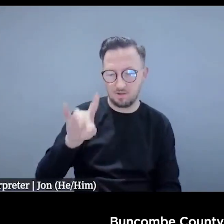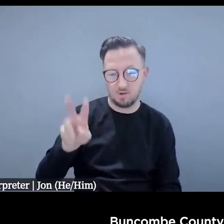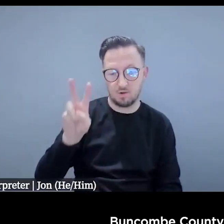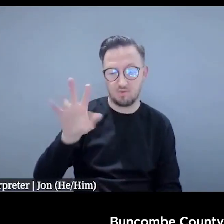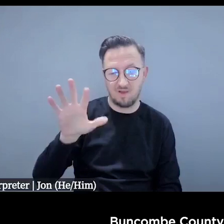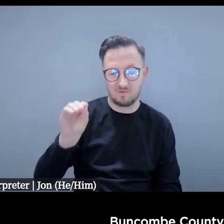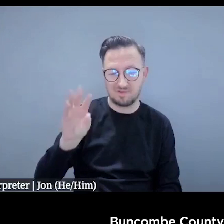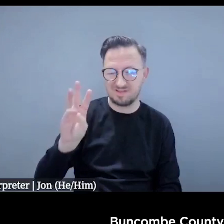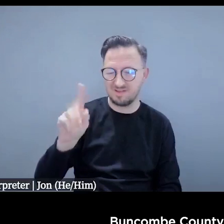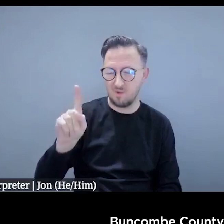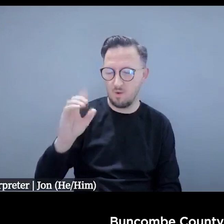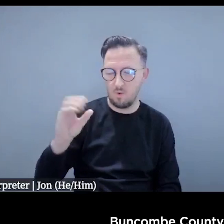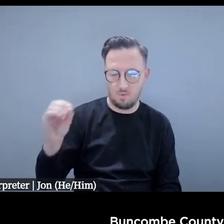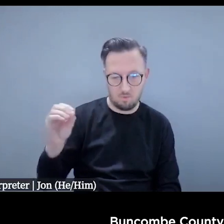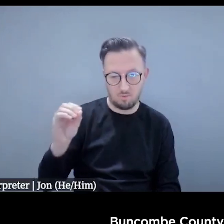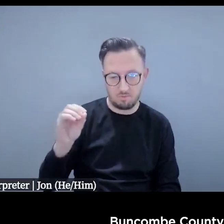828-250-6100.